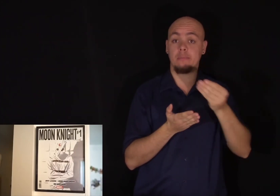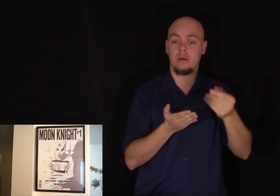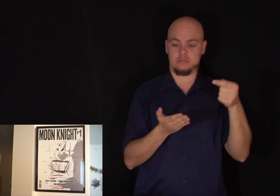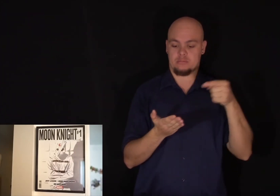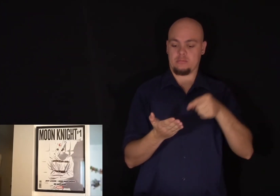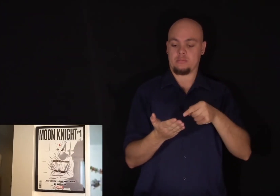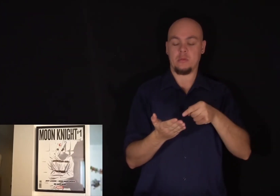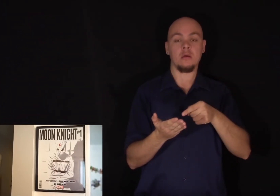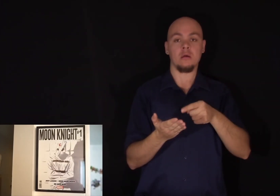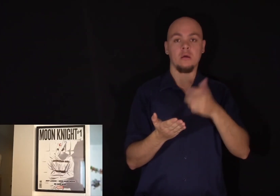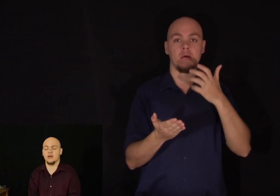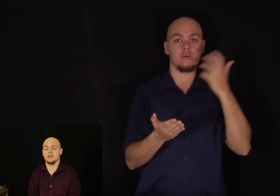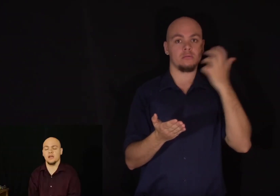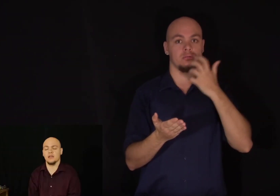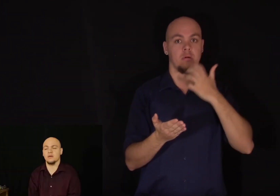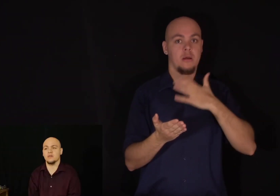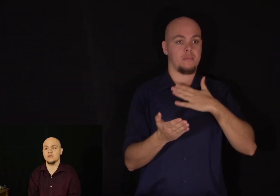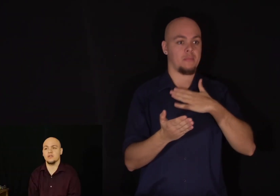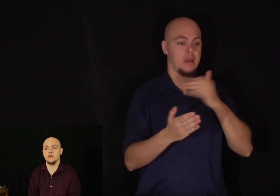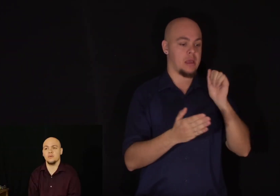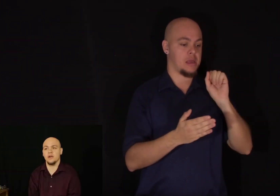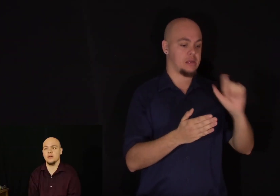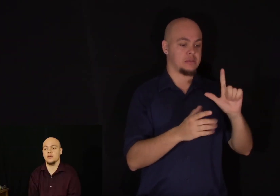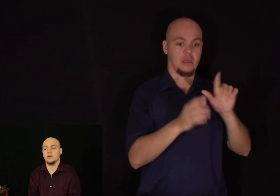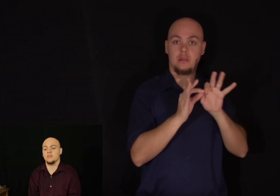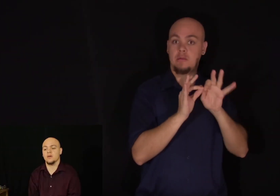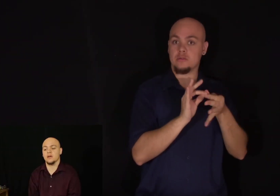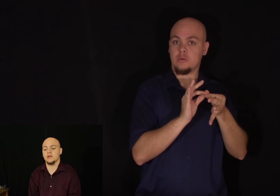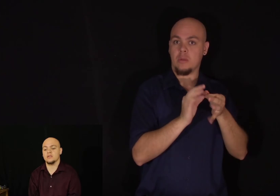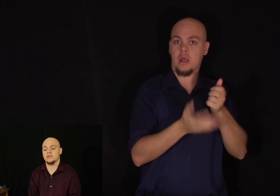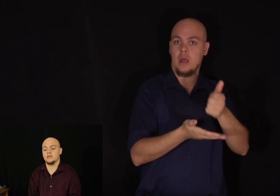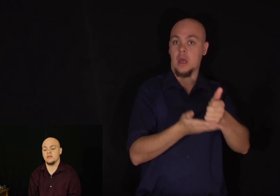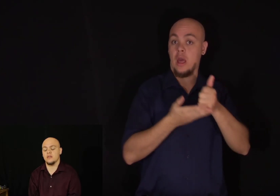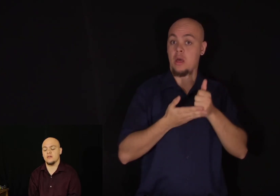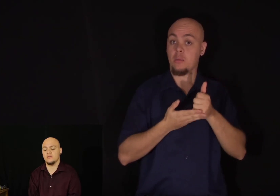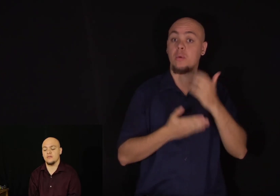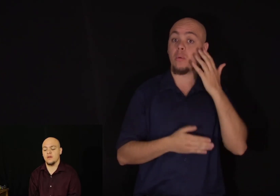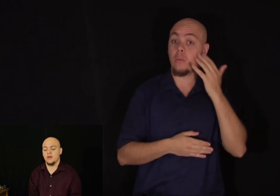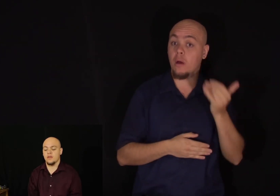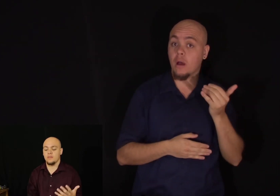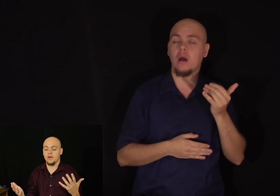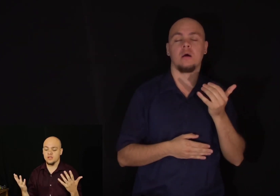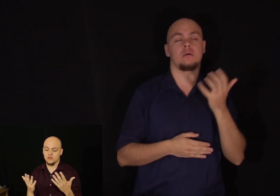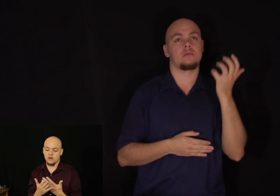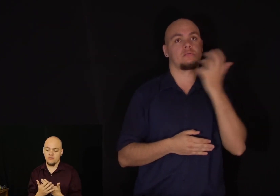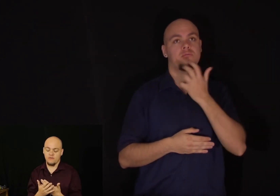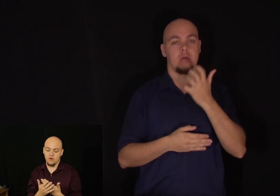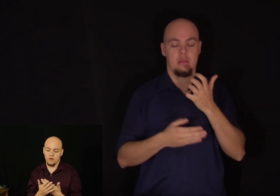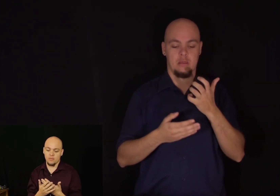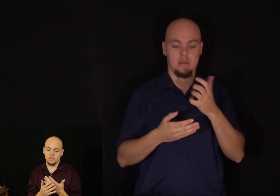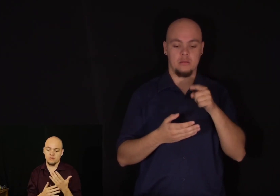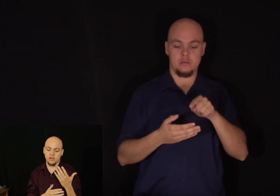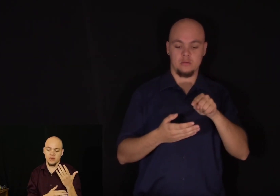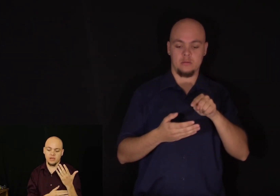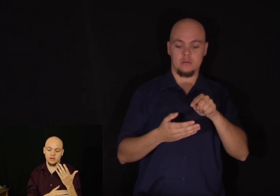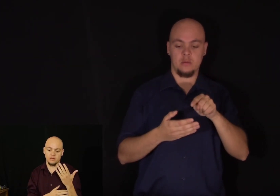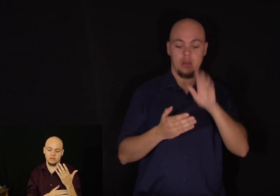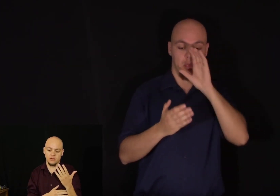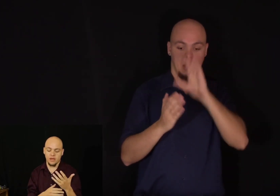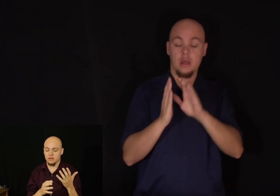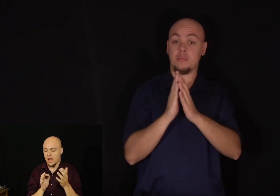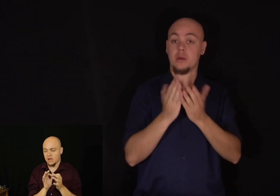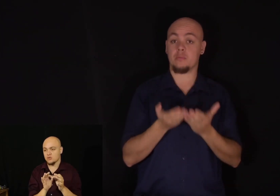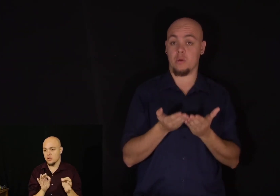started to help my American Sign Language interpreting, because the mixture of form